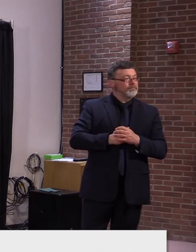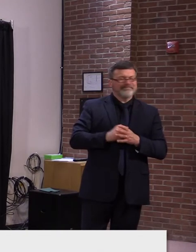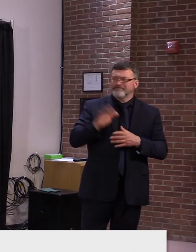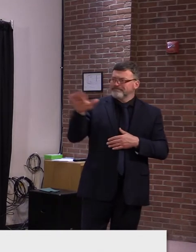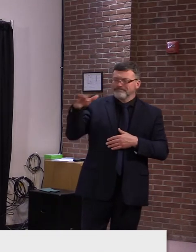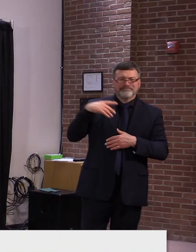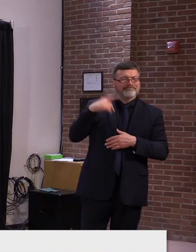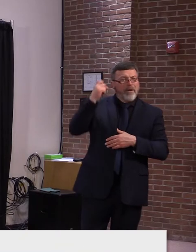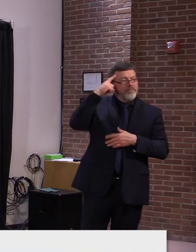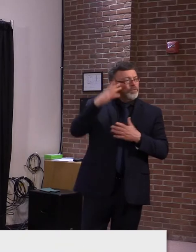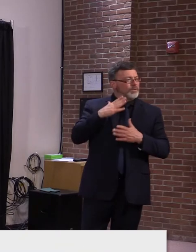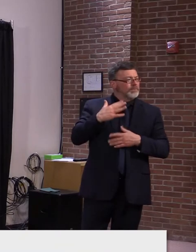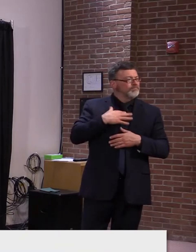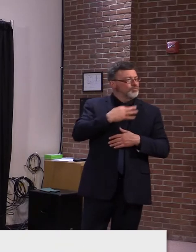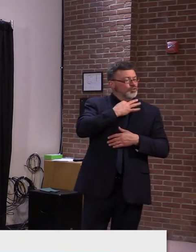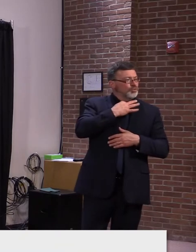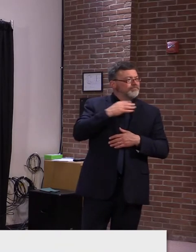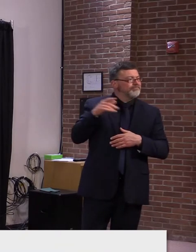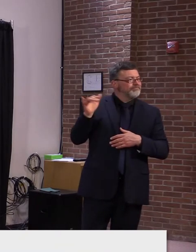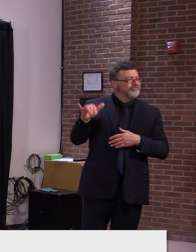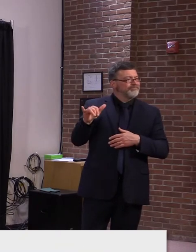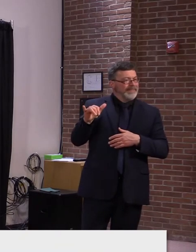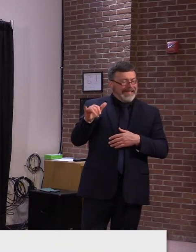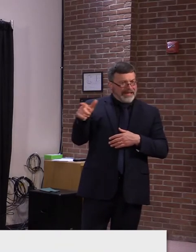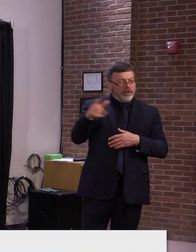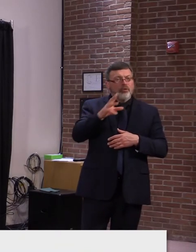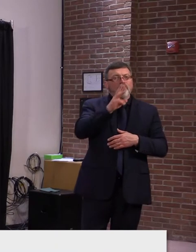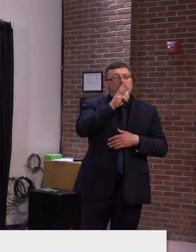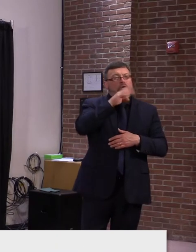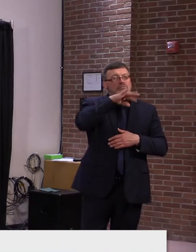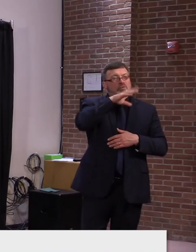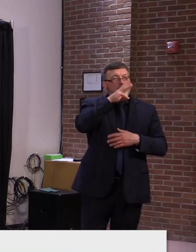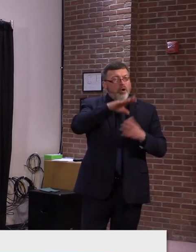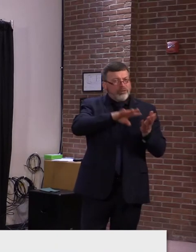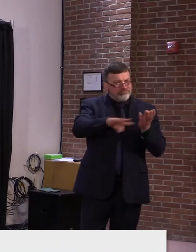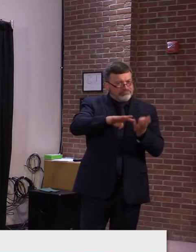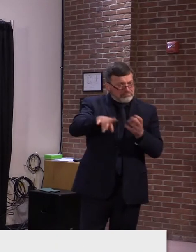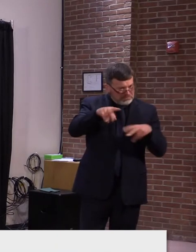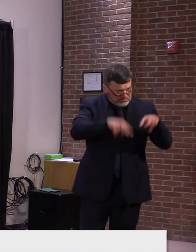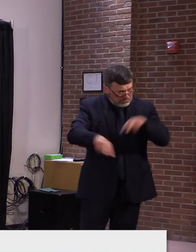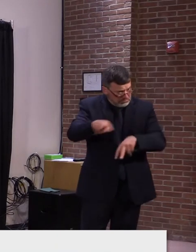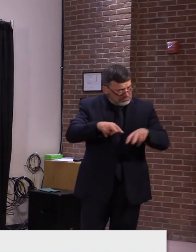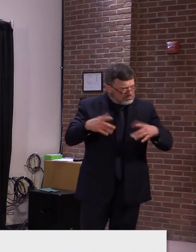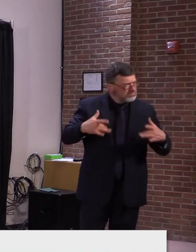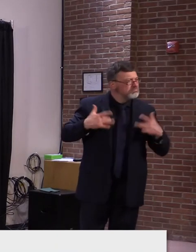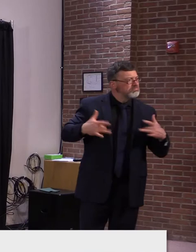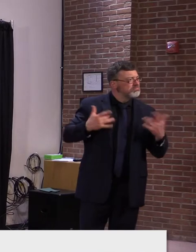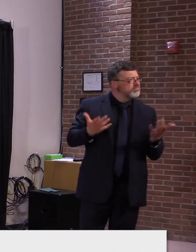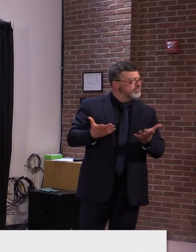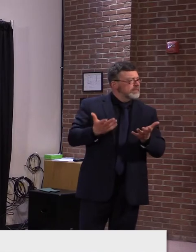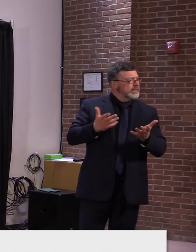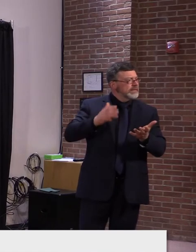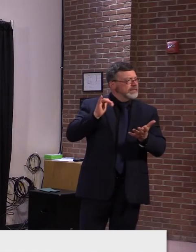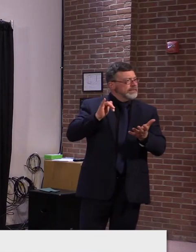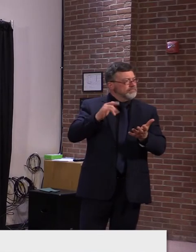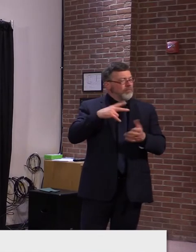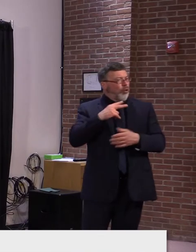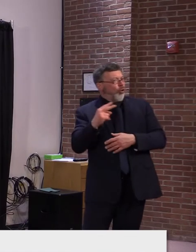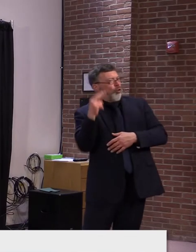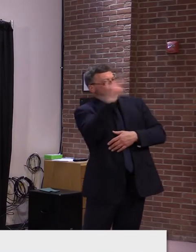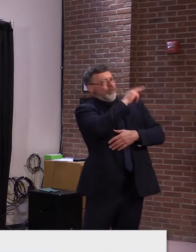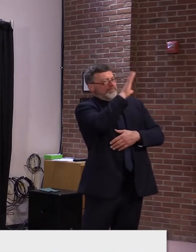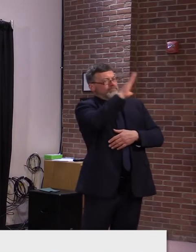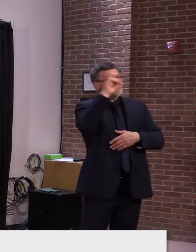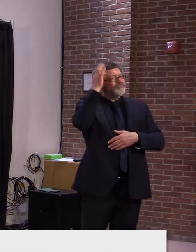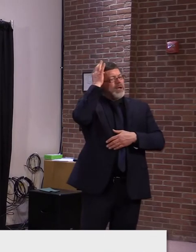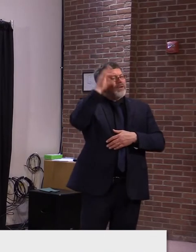wastewater in its municipalities that have wastewater treatment systems. I was looking on the CDC website, and the wastewater plant